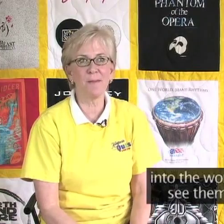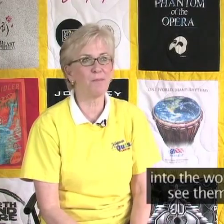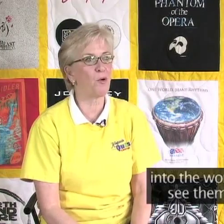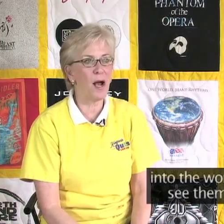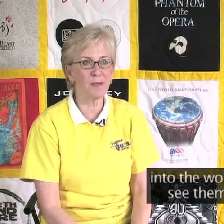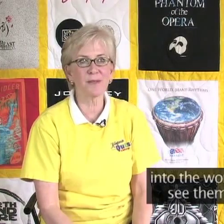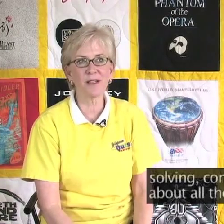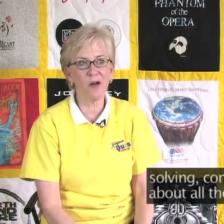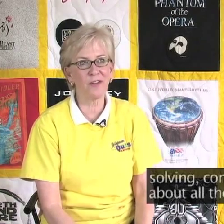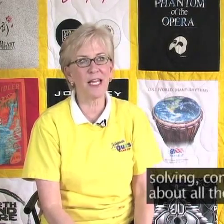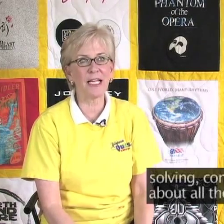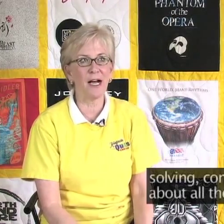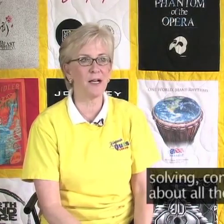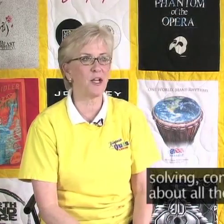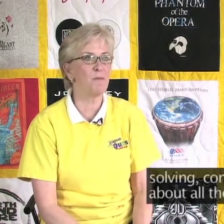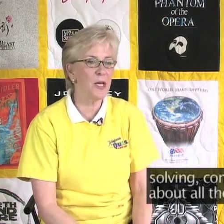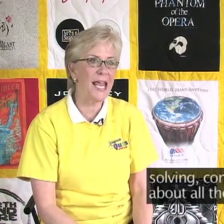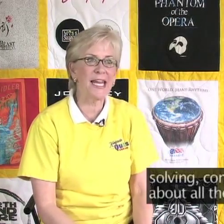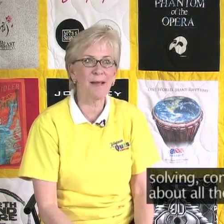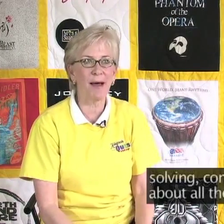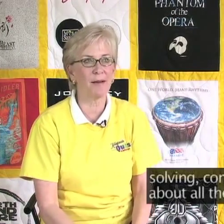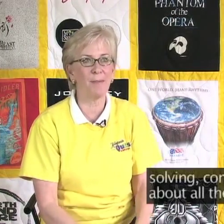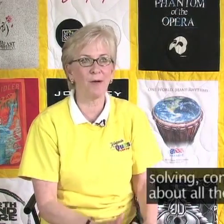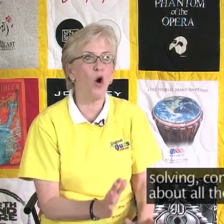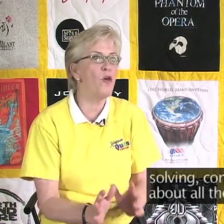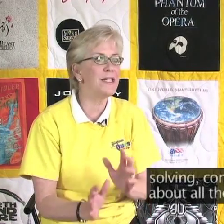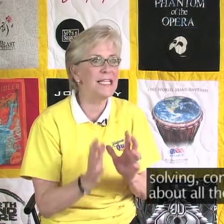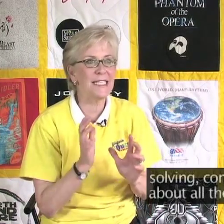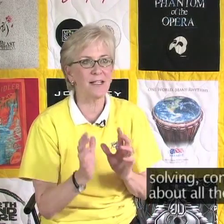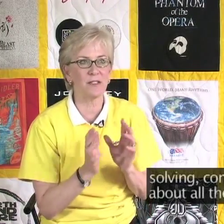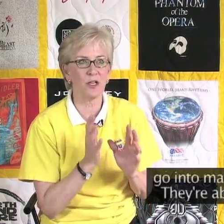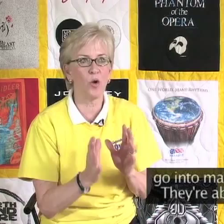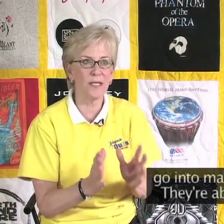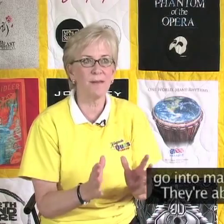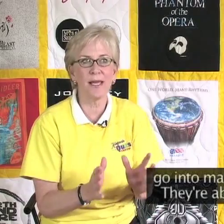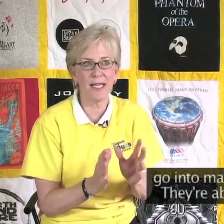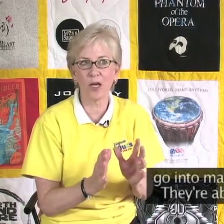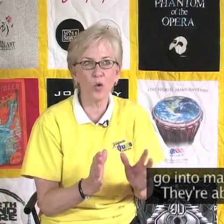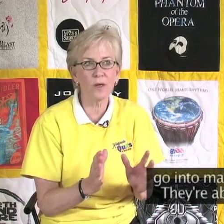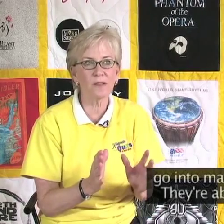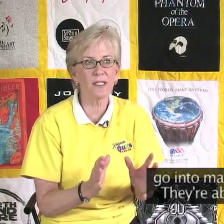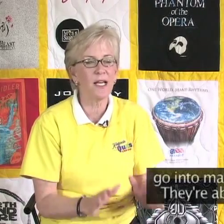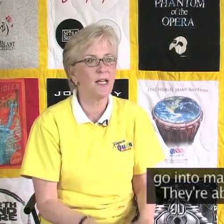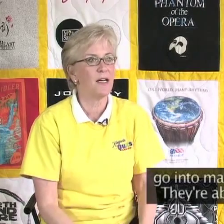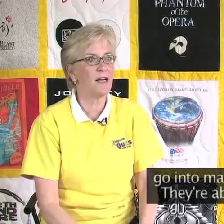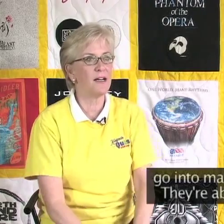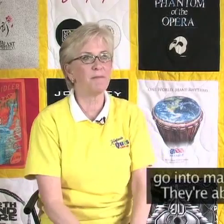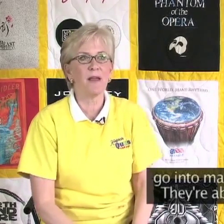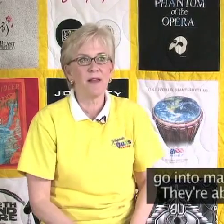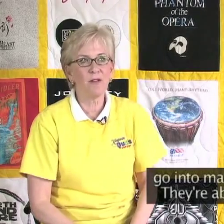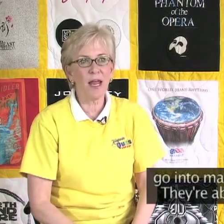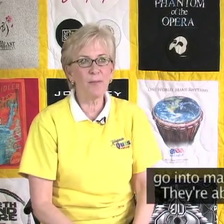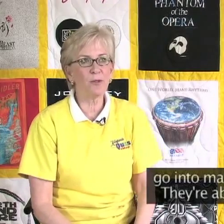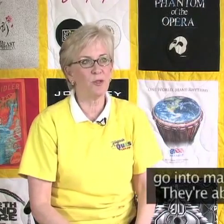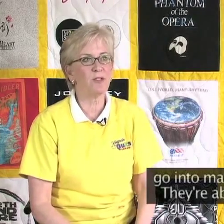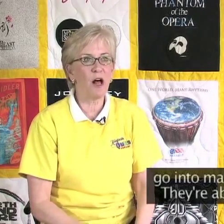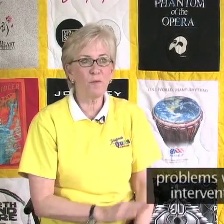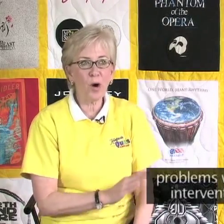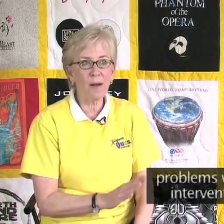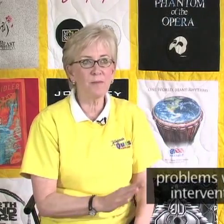them problem solving, communicating about all the details that go into making a quilt. They're able to solve